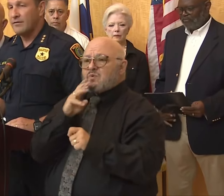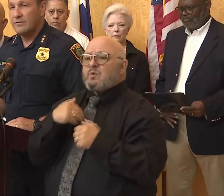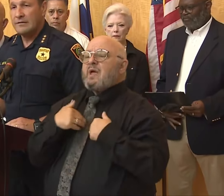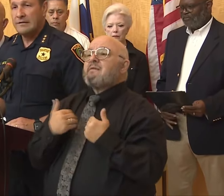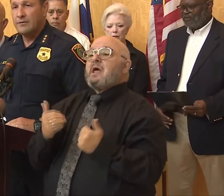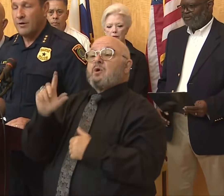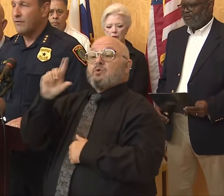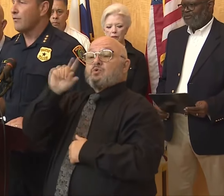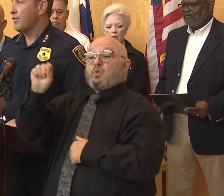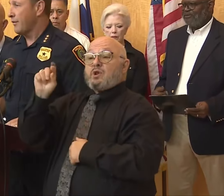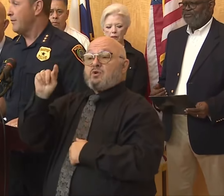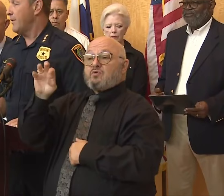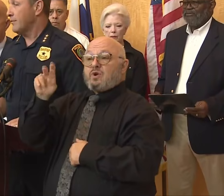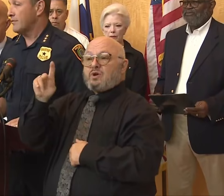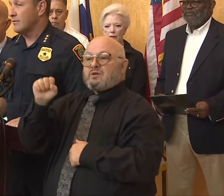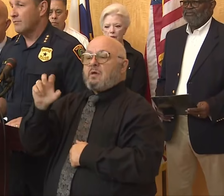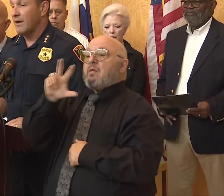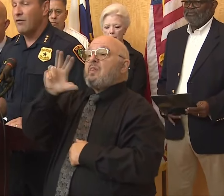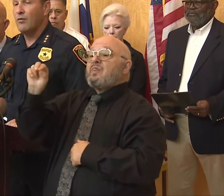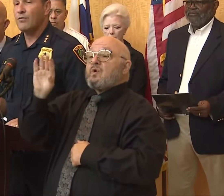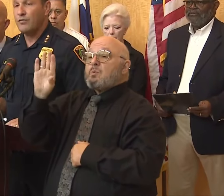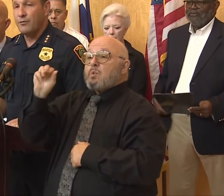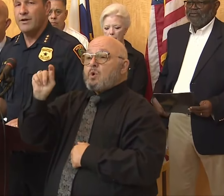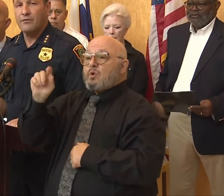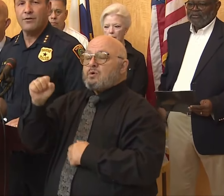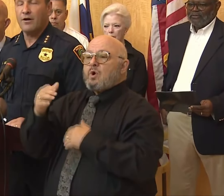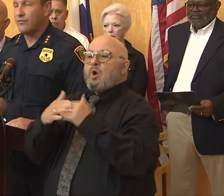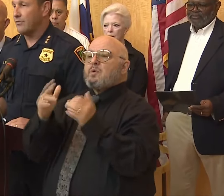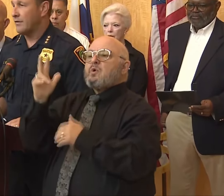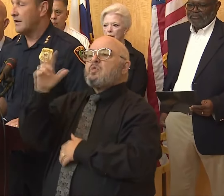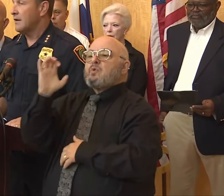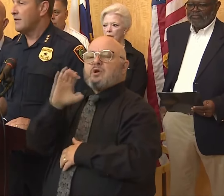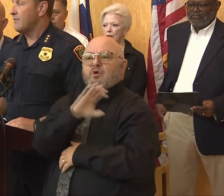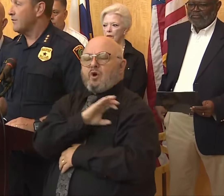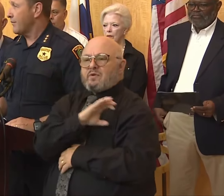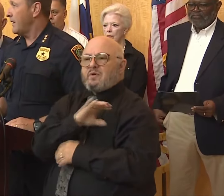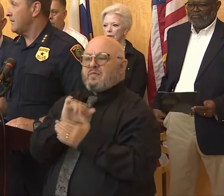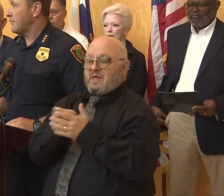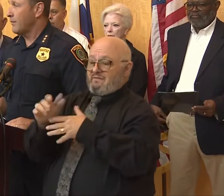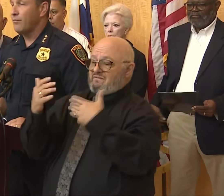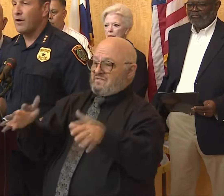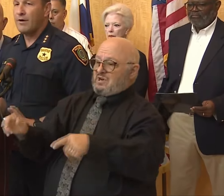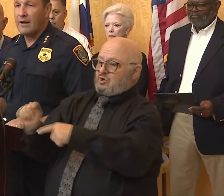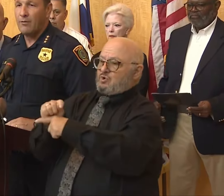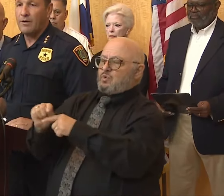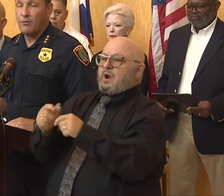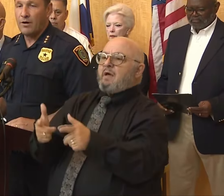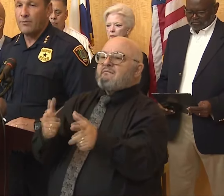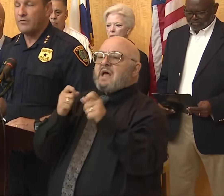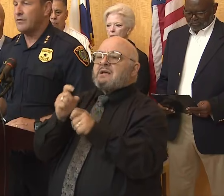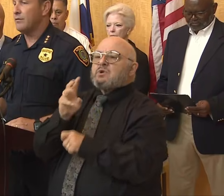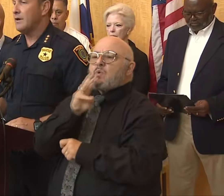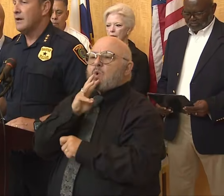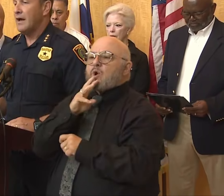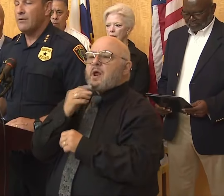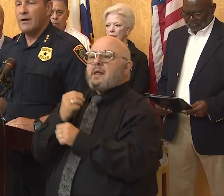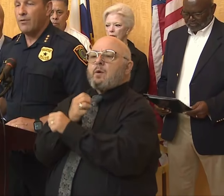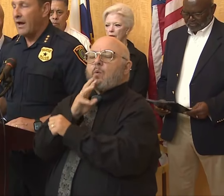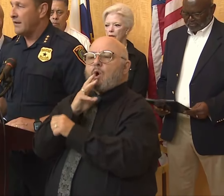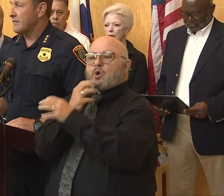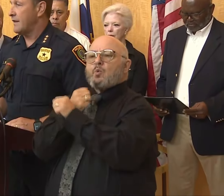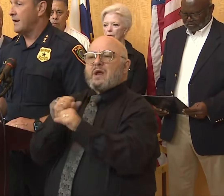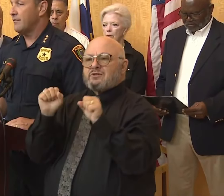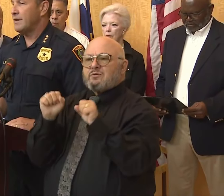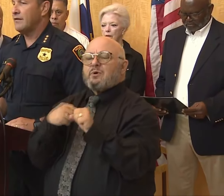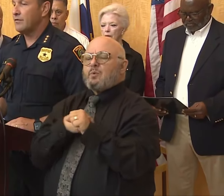rescue trucks. We have over 30 boats. We have almost 300 officers that have been trained in swift water, high water rescue, and